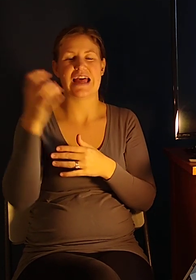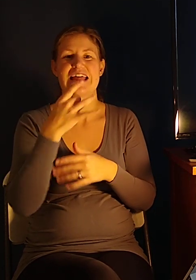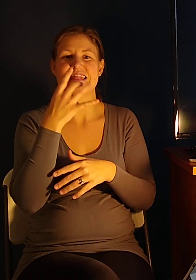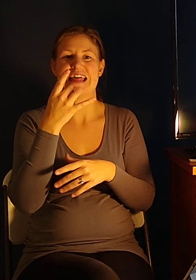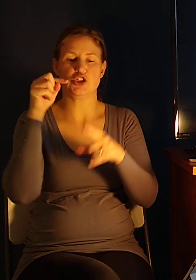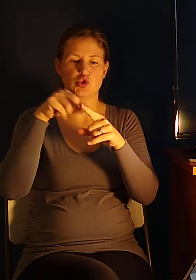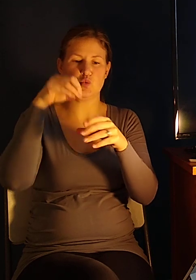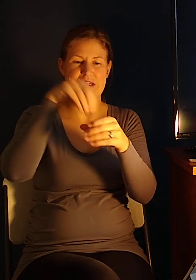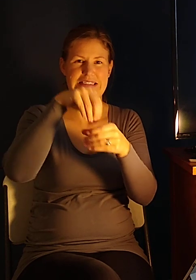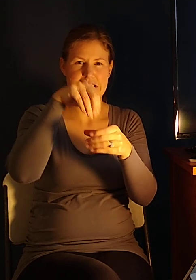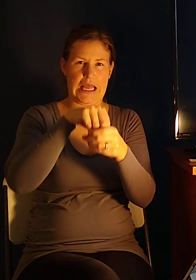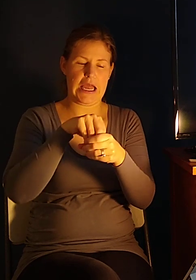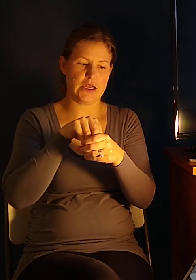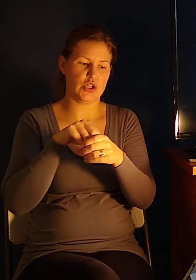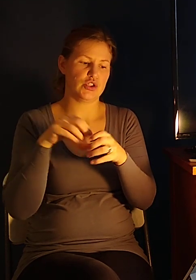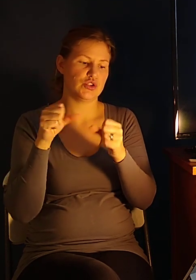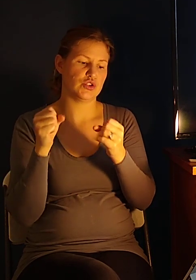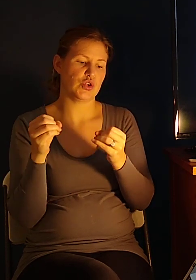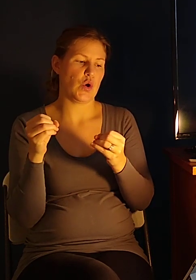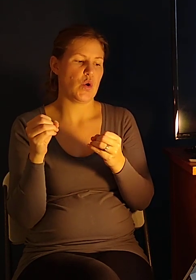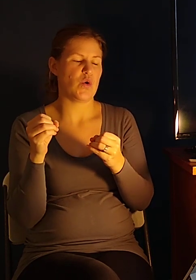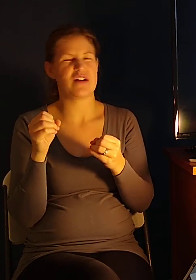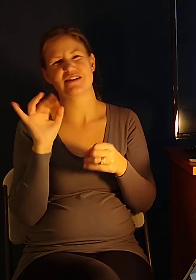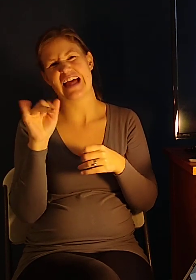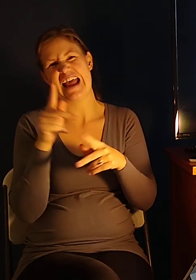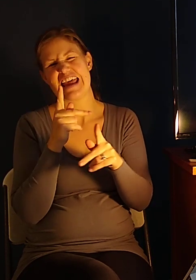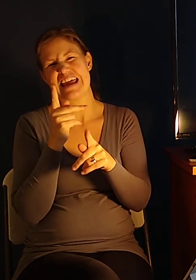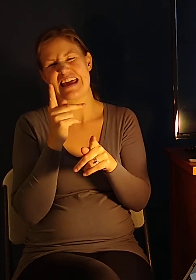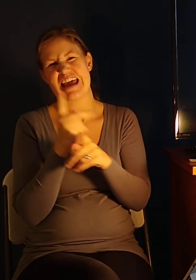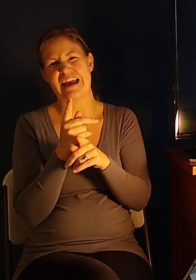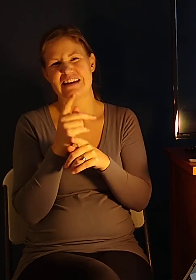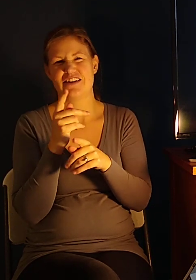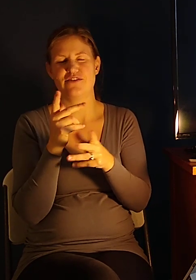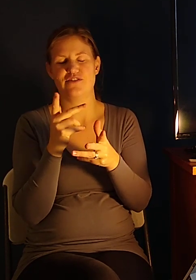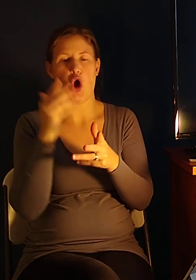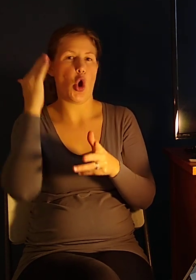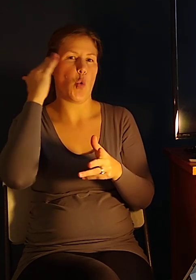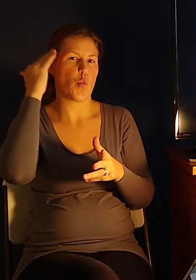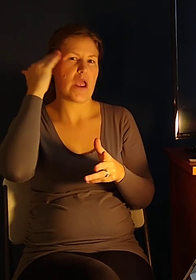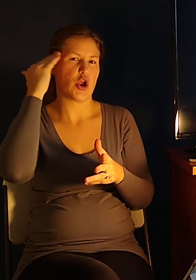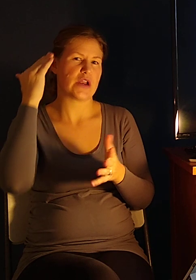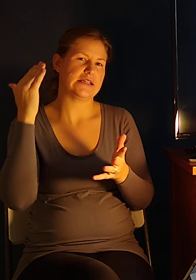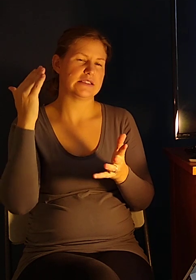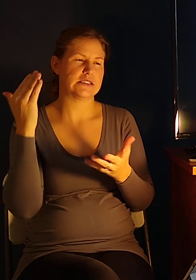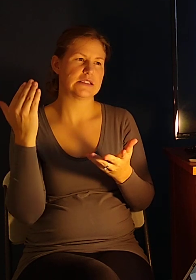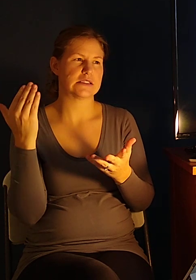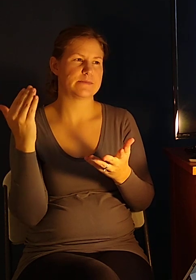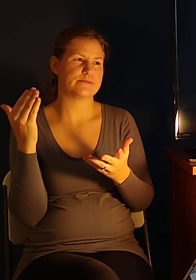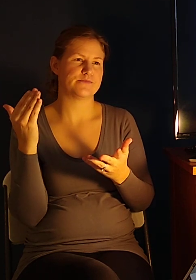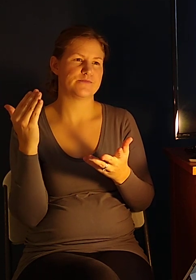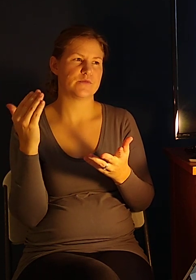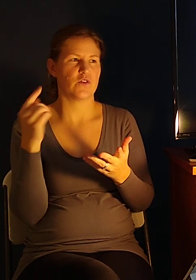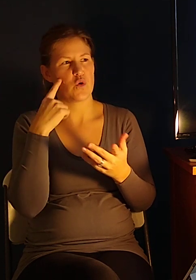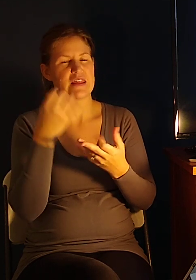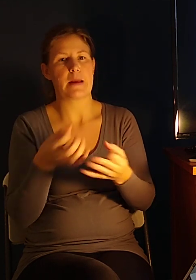inside. Therefore, there was this kind of acute awareness of the importance of natural